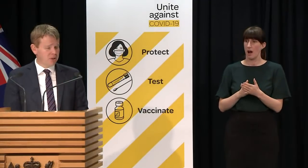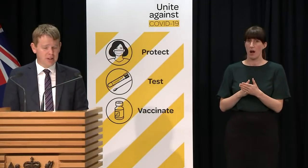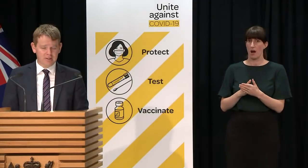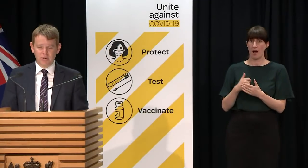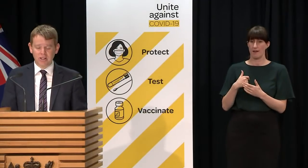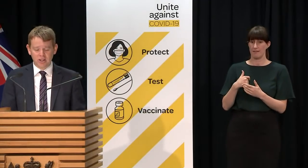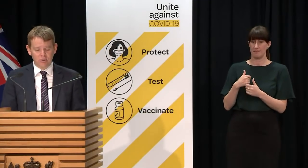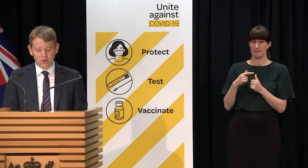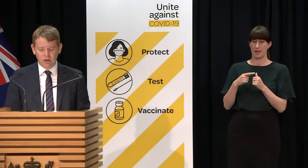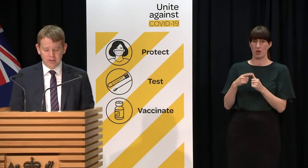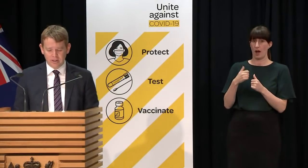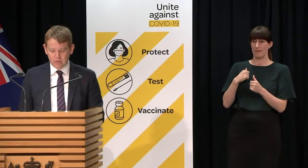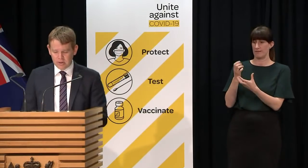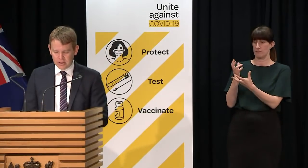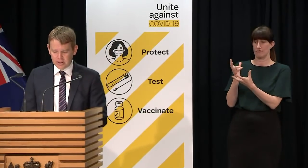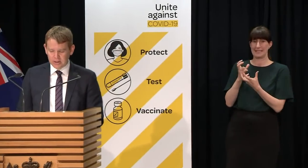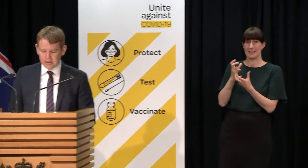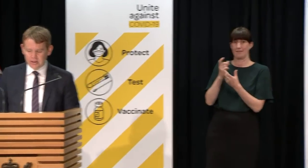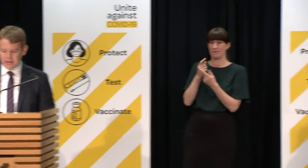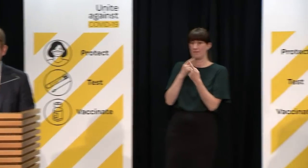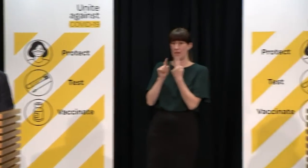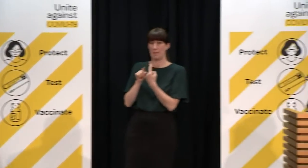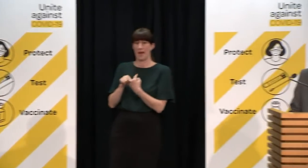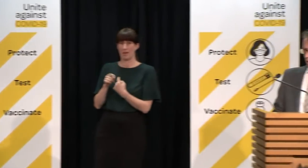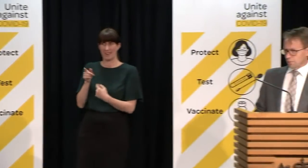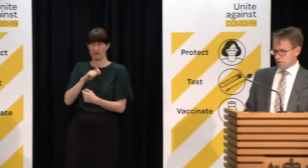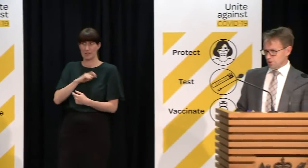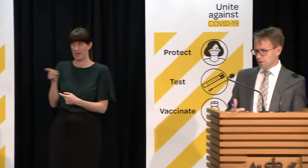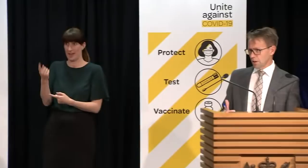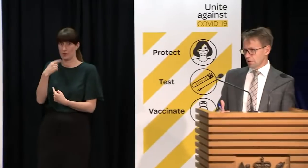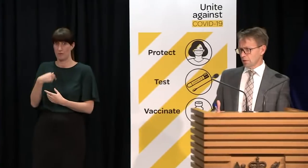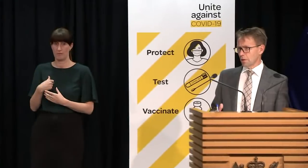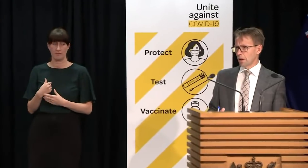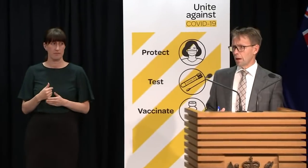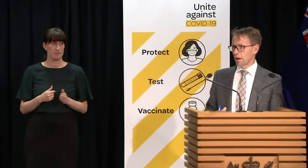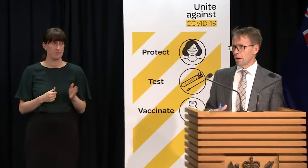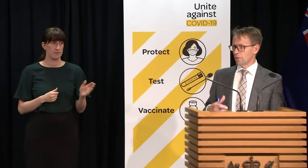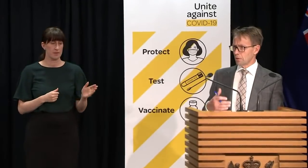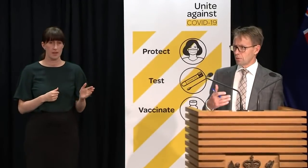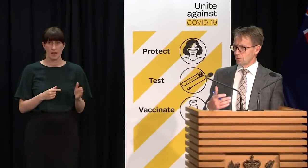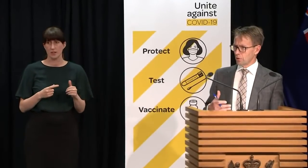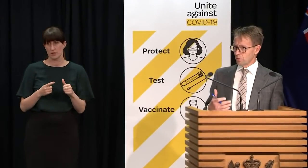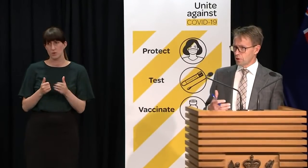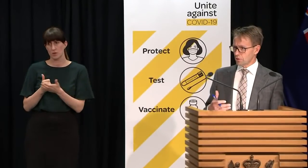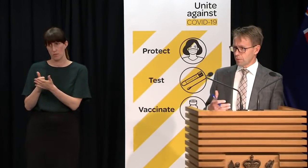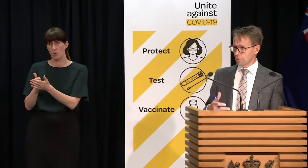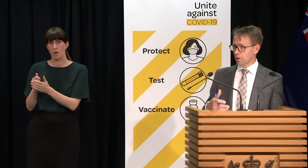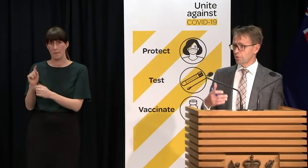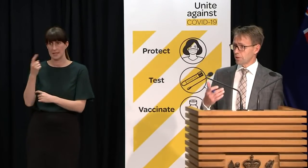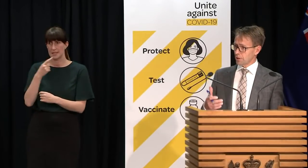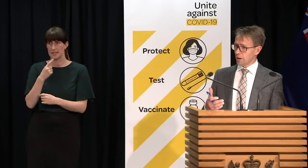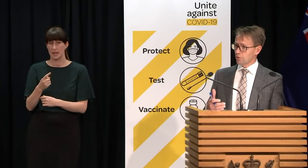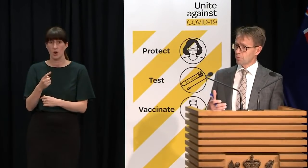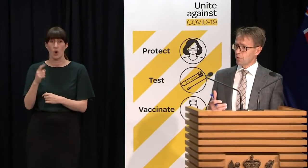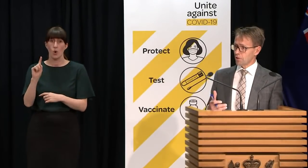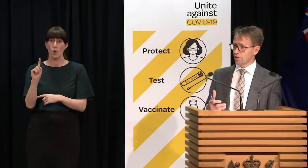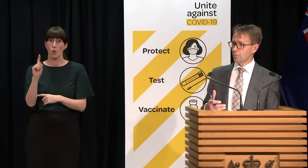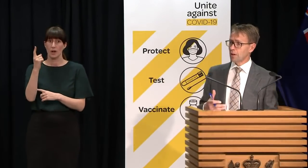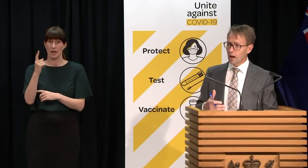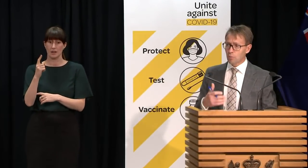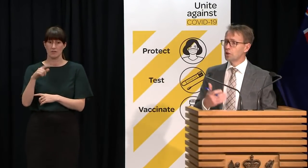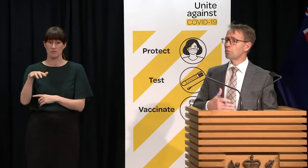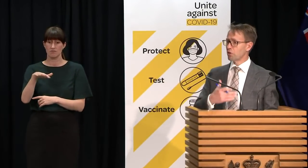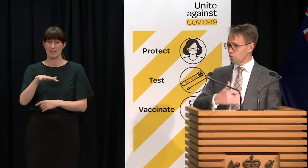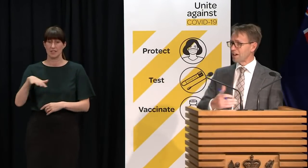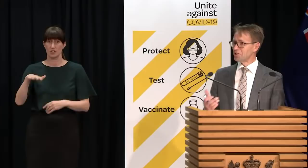I'll invite the Director General to comment as well. Just to endorse what the Minister said, and the Auckland Regional Public Health Team and the health providers